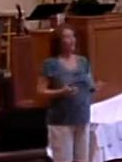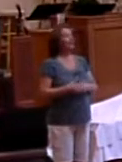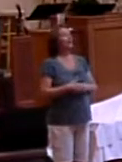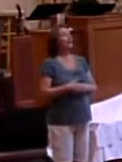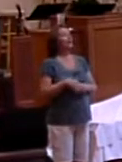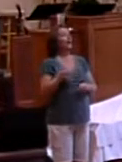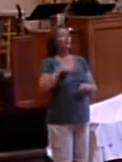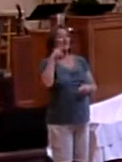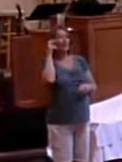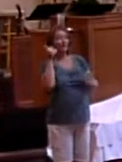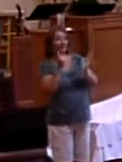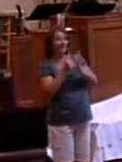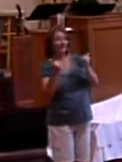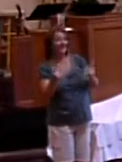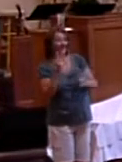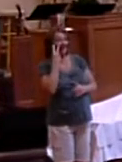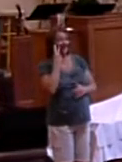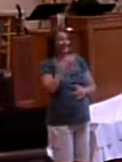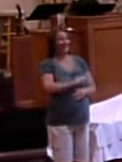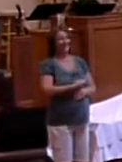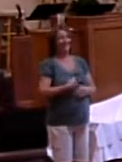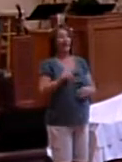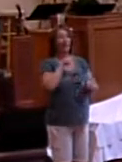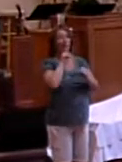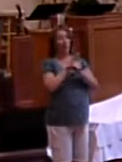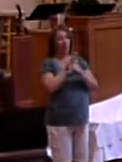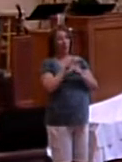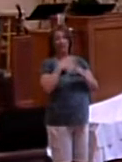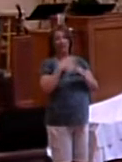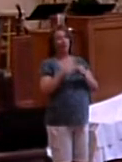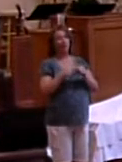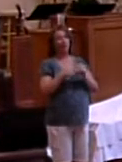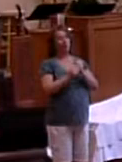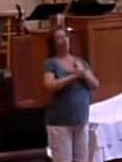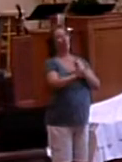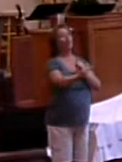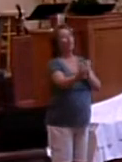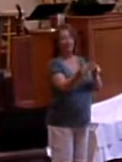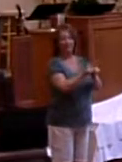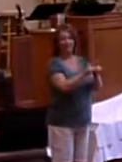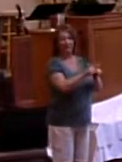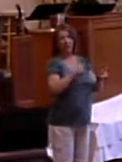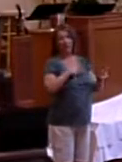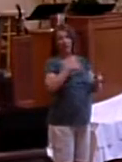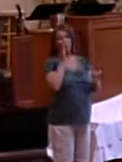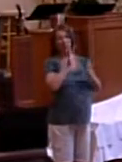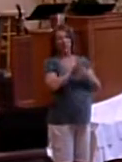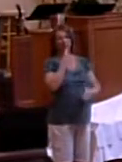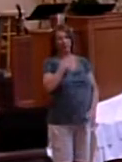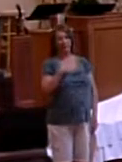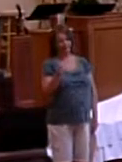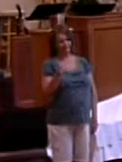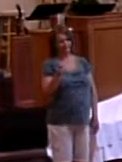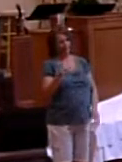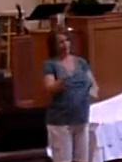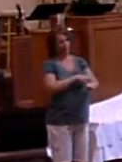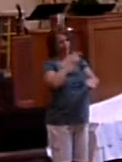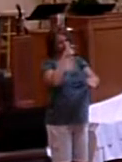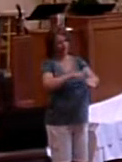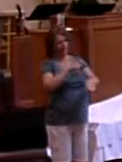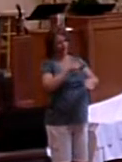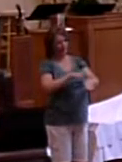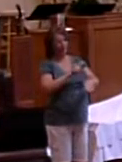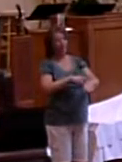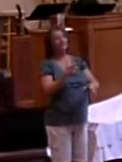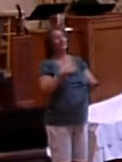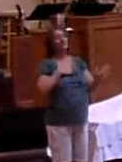get to hear me again today. I promise I won't go as long as I did last week. My wife informed me it was long, and I said, well, that's just what God had to say. I'm